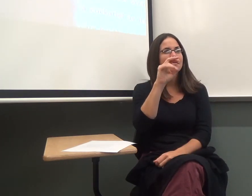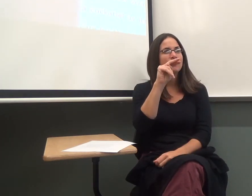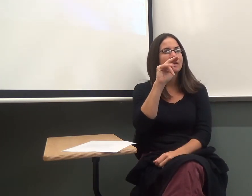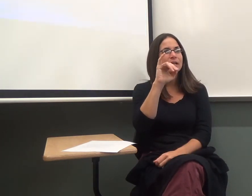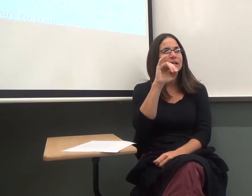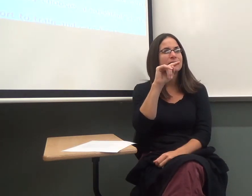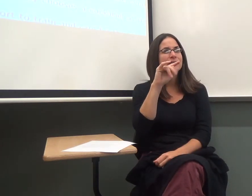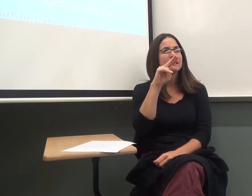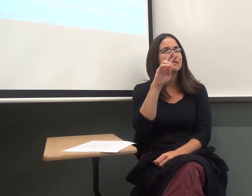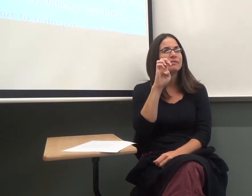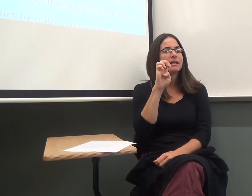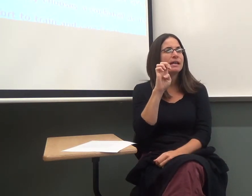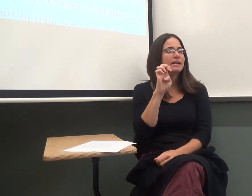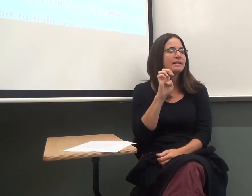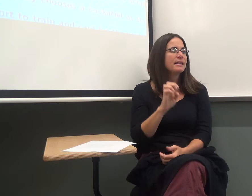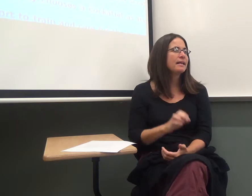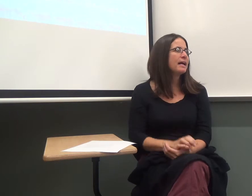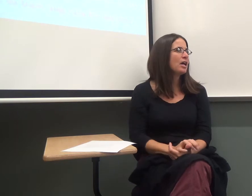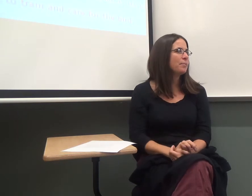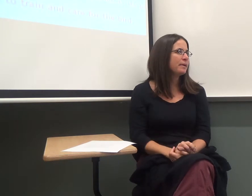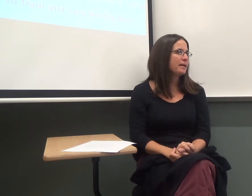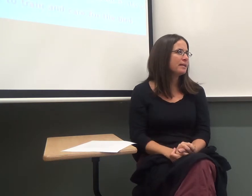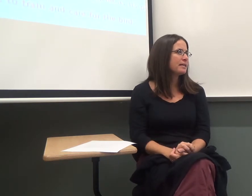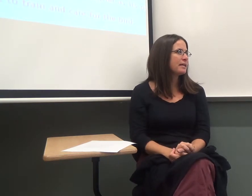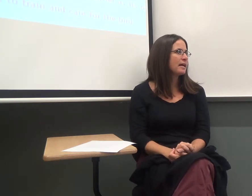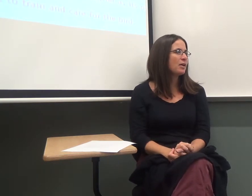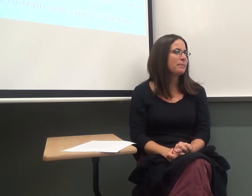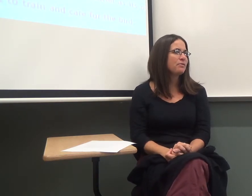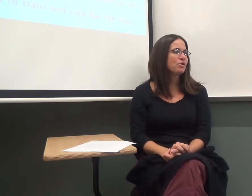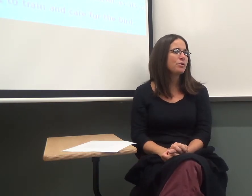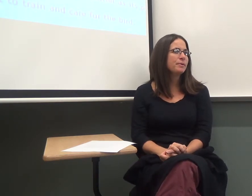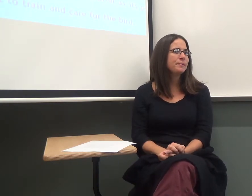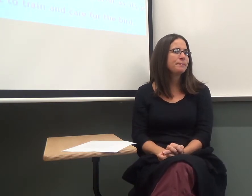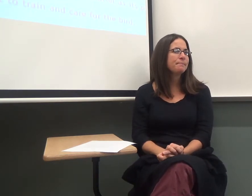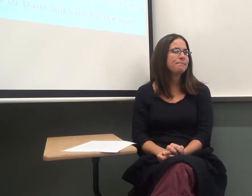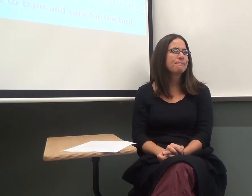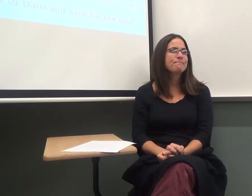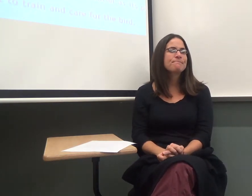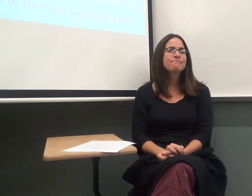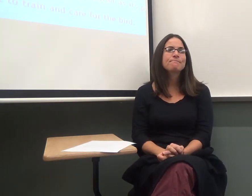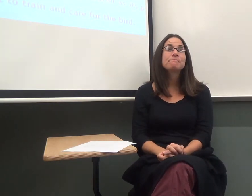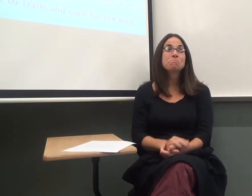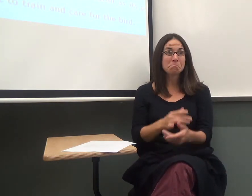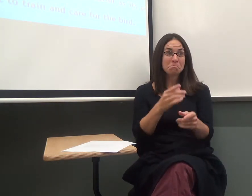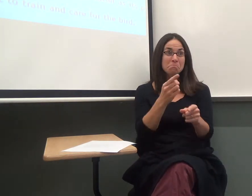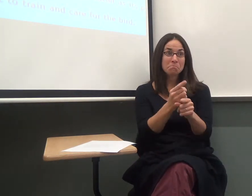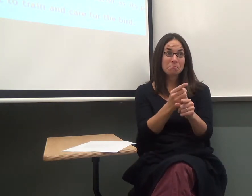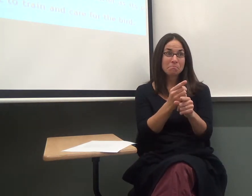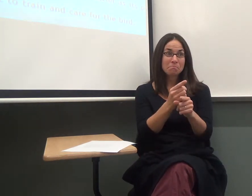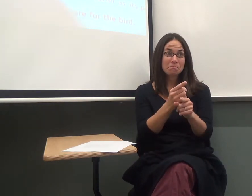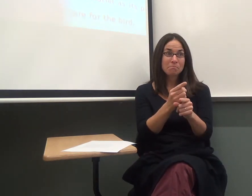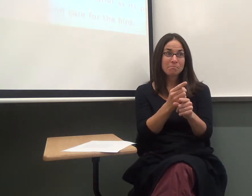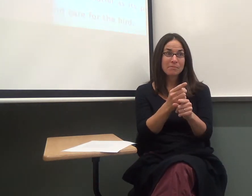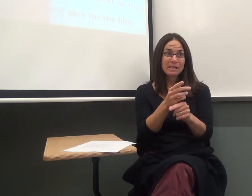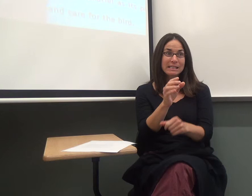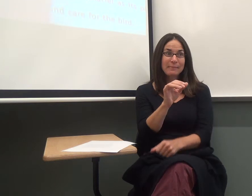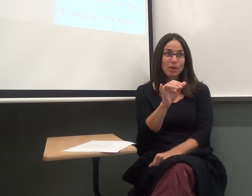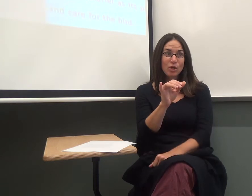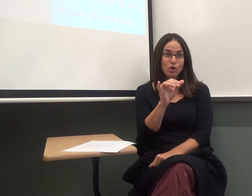Okay? Now, what is Is that like a helping verb? that? Correct. So this is an infinitive.